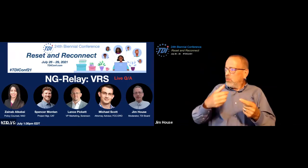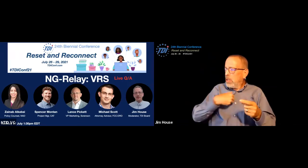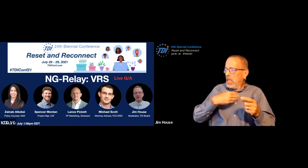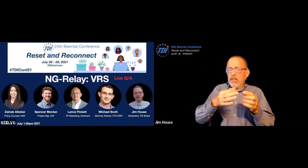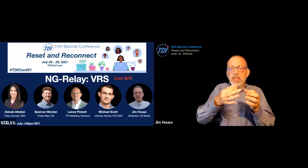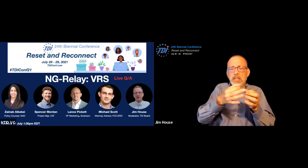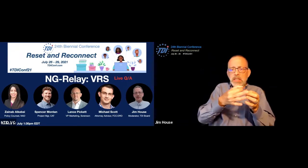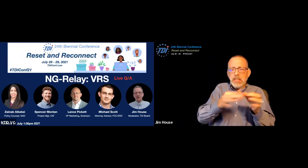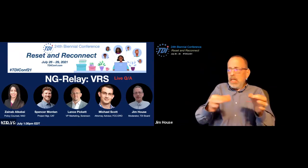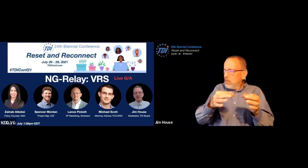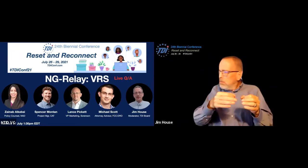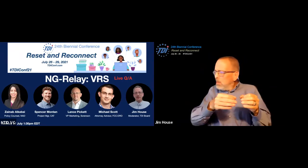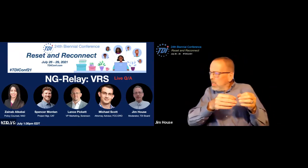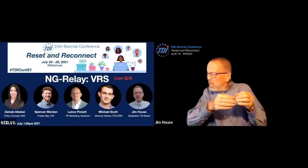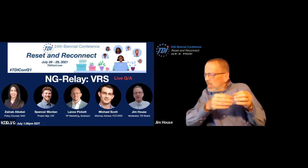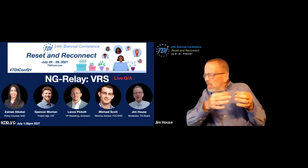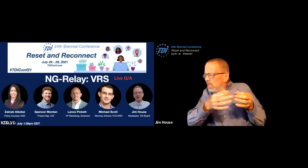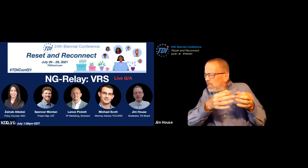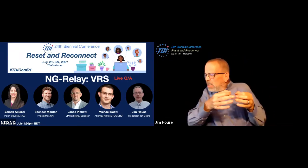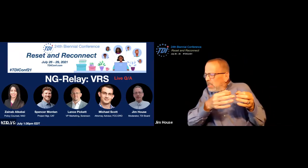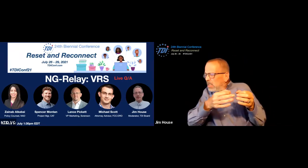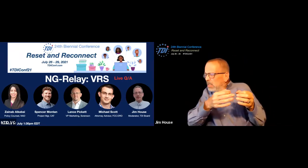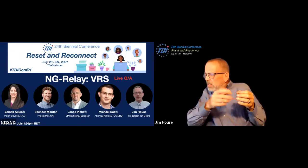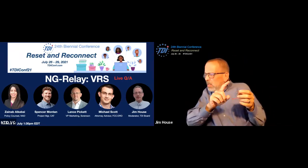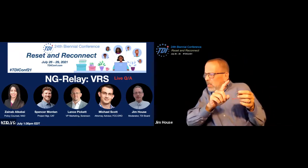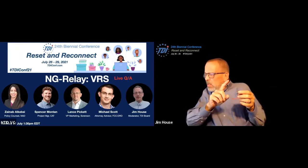Someone's asking about, since we have